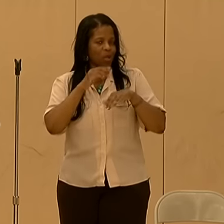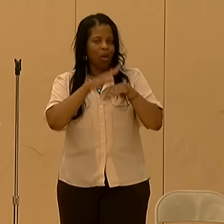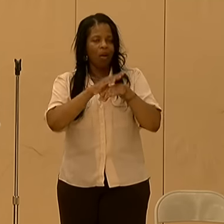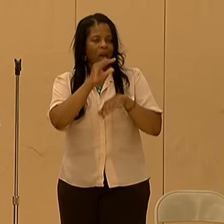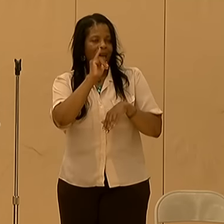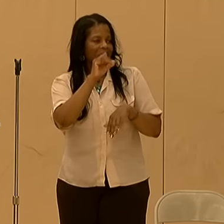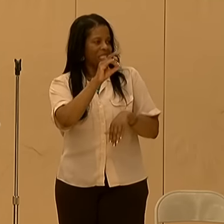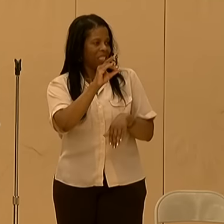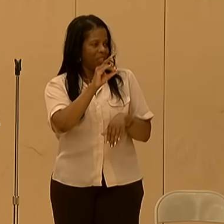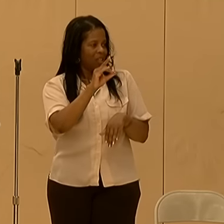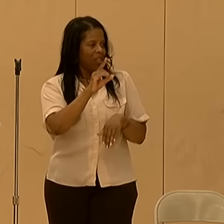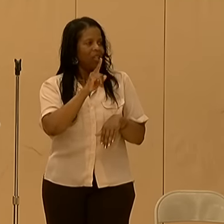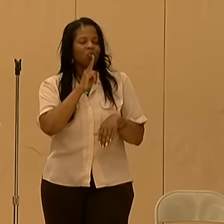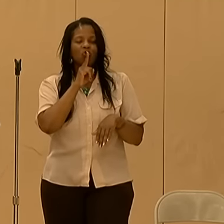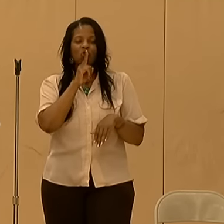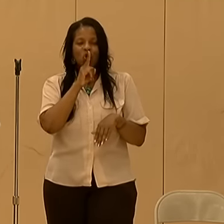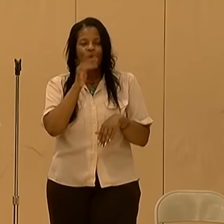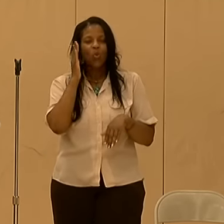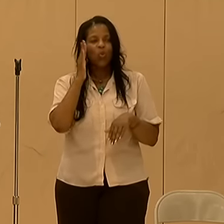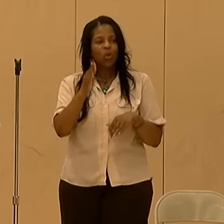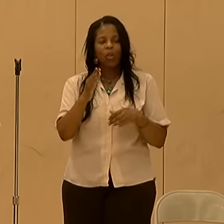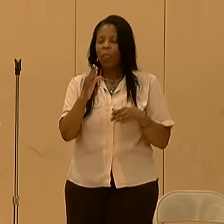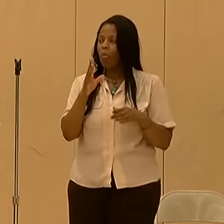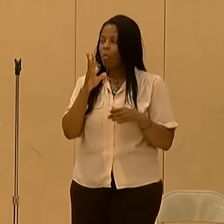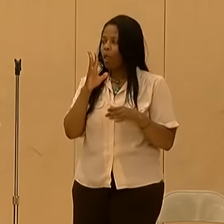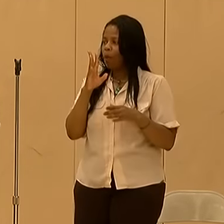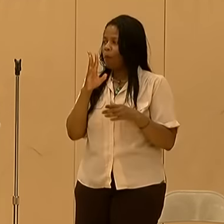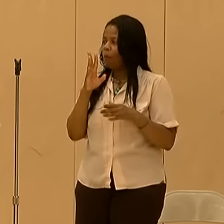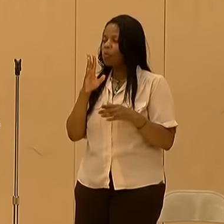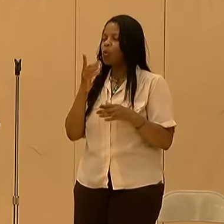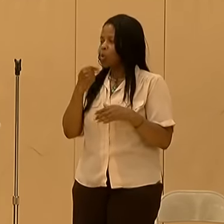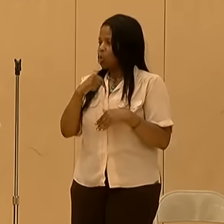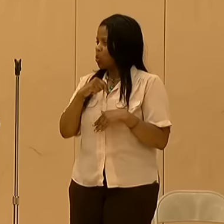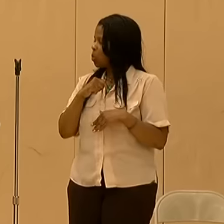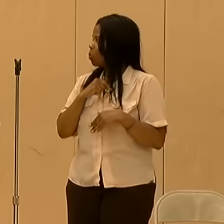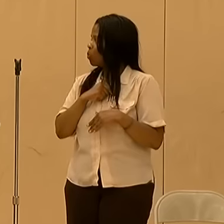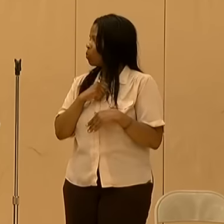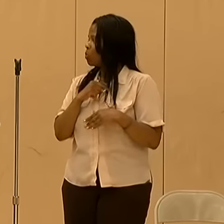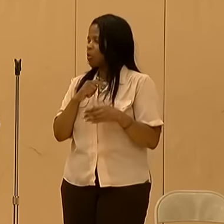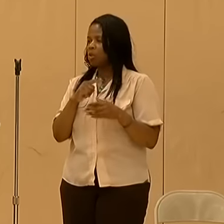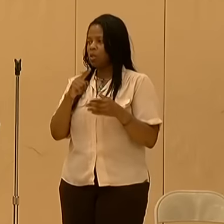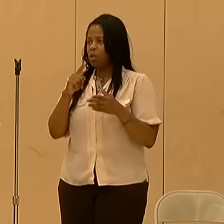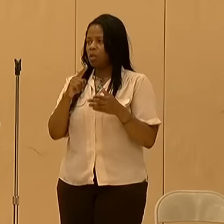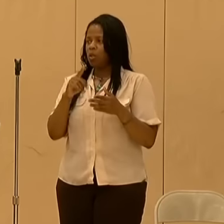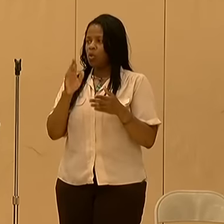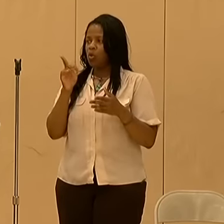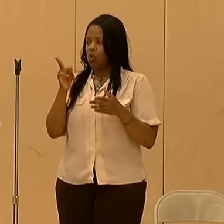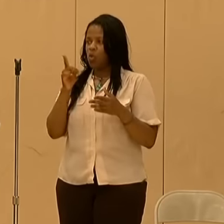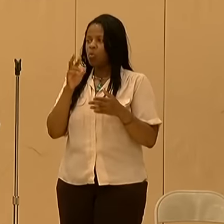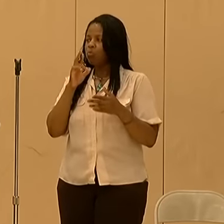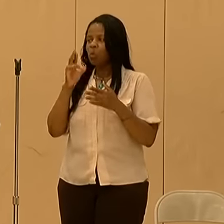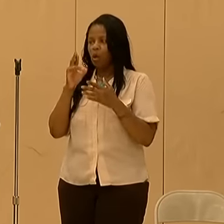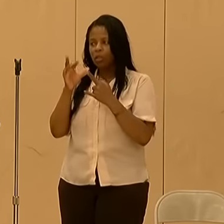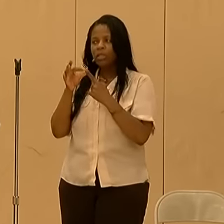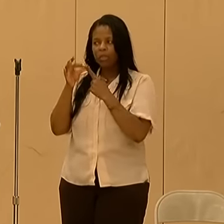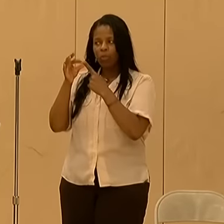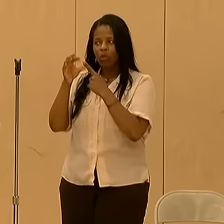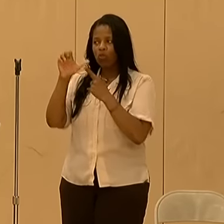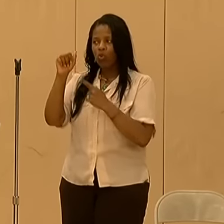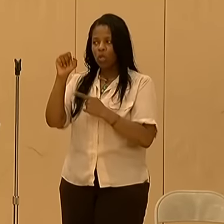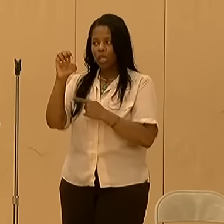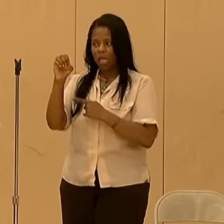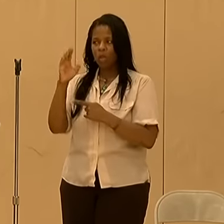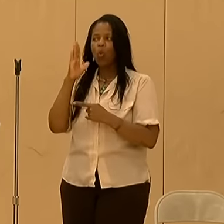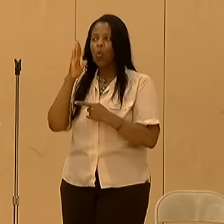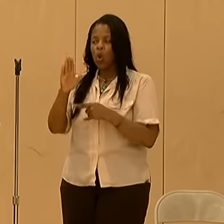I'm sure we will address that, yes. We will, believe me, you're special, that we will I'm sure, work